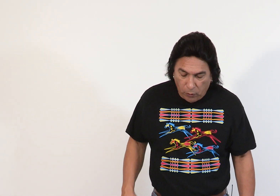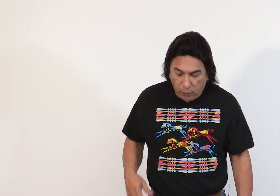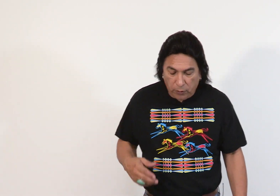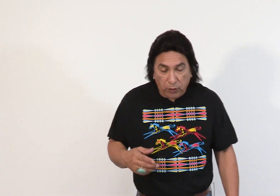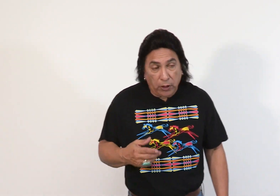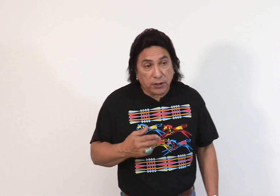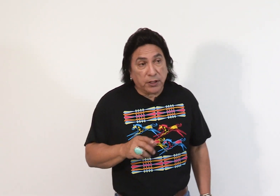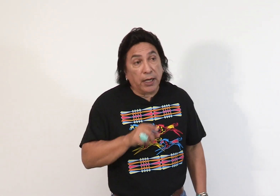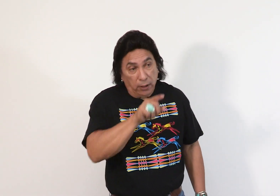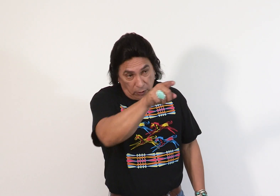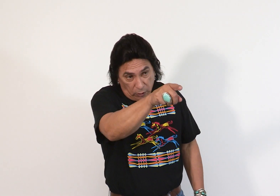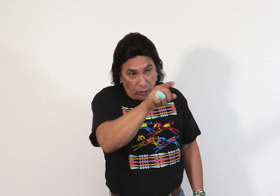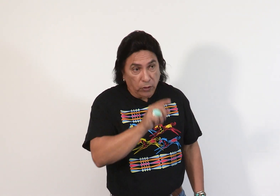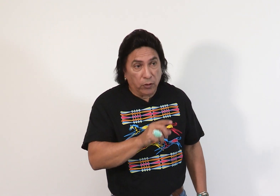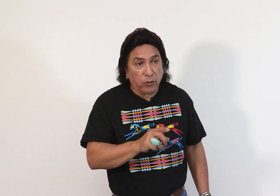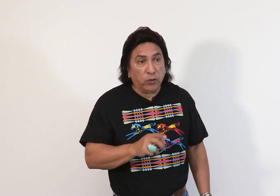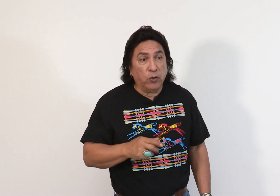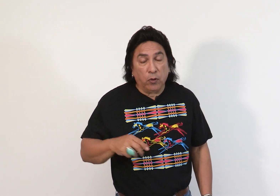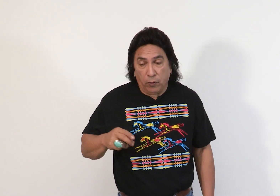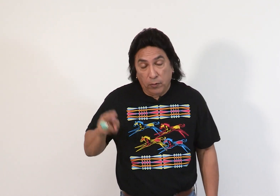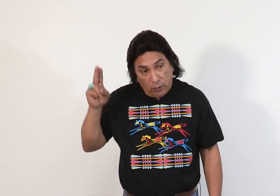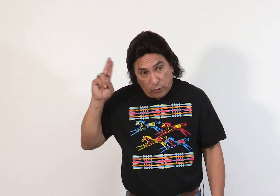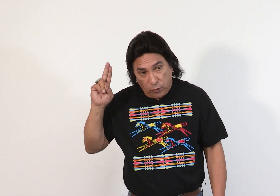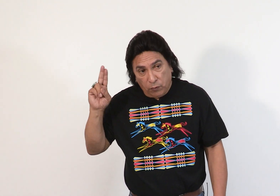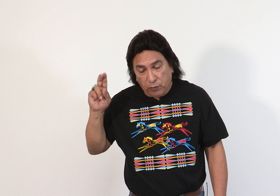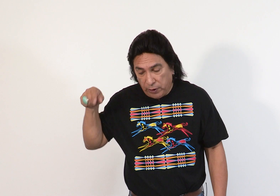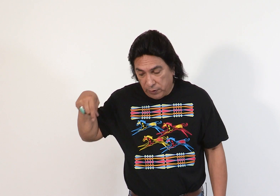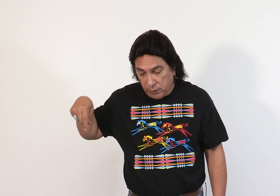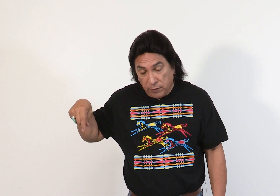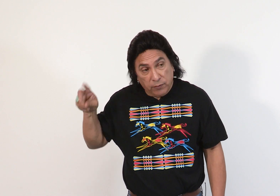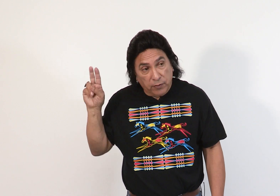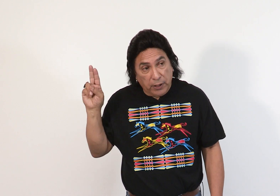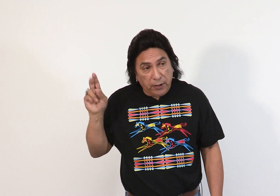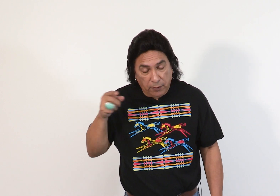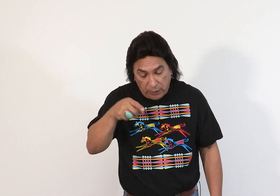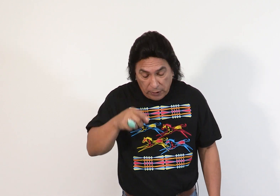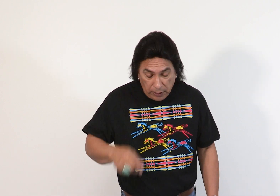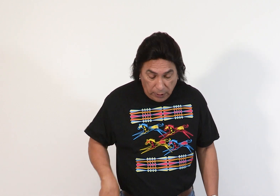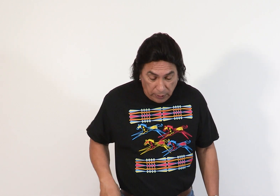Or you could say, your friend right here.